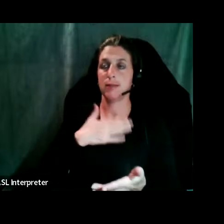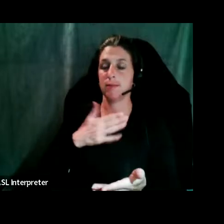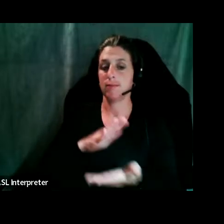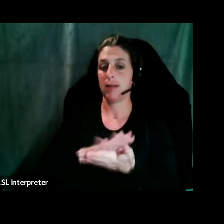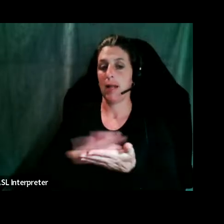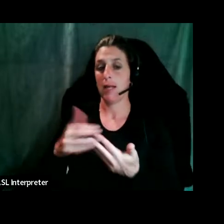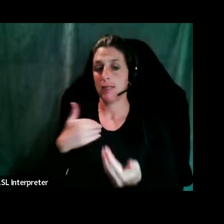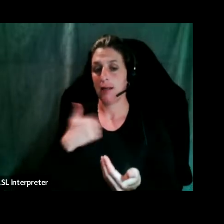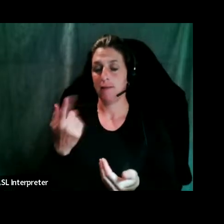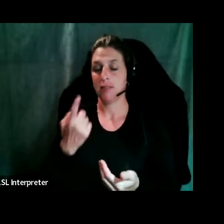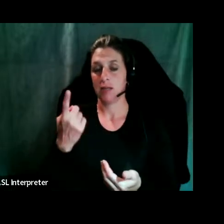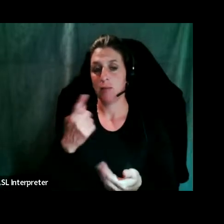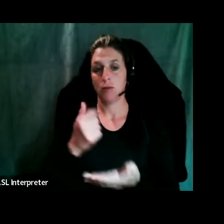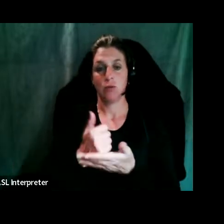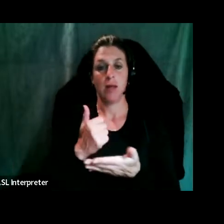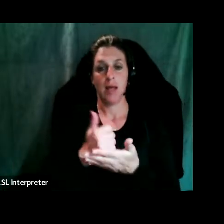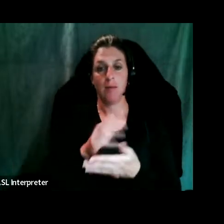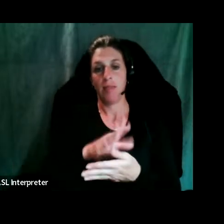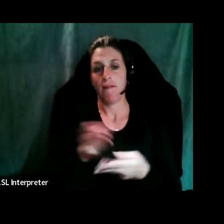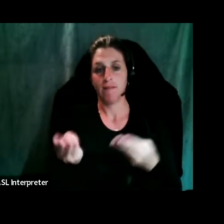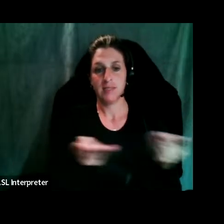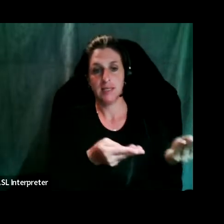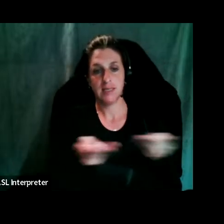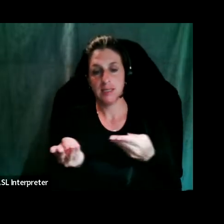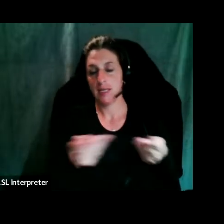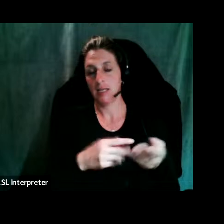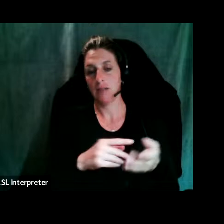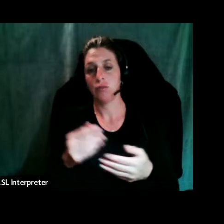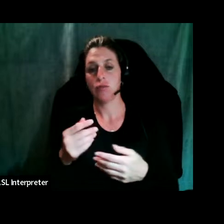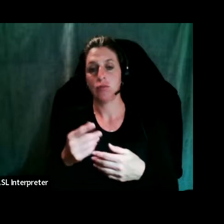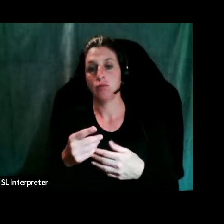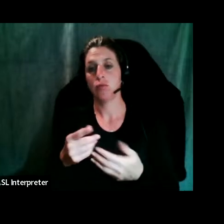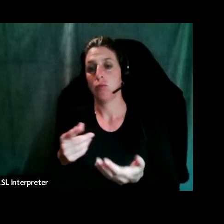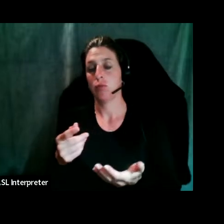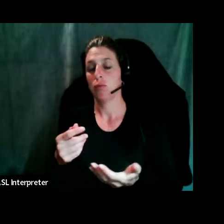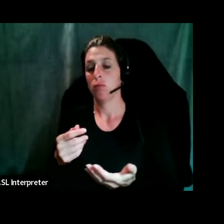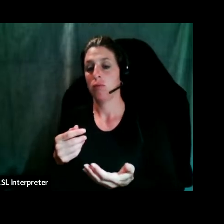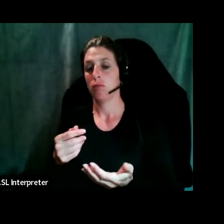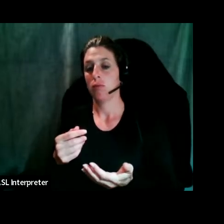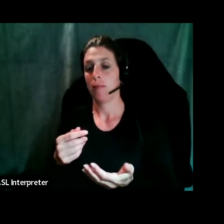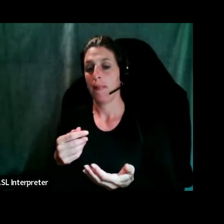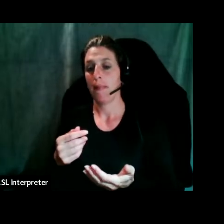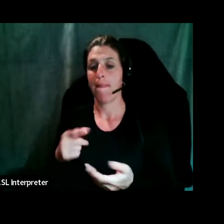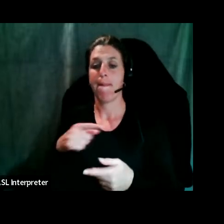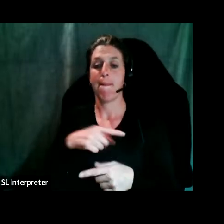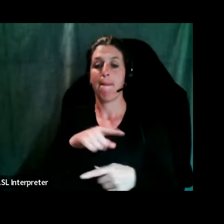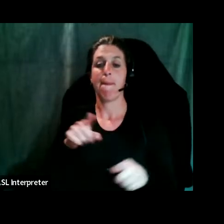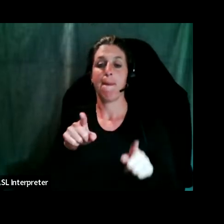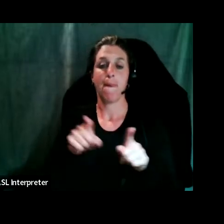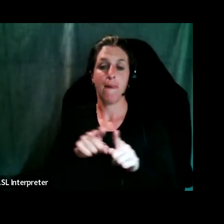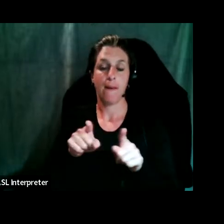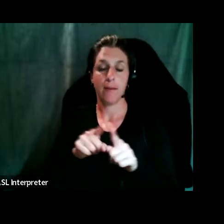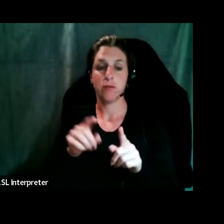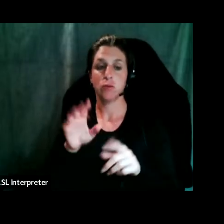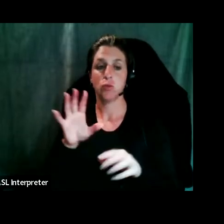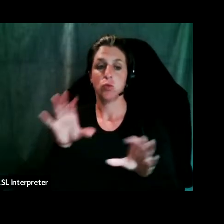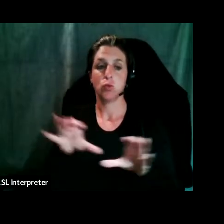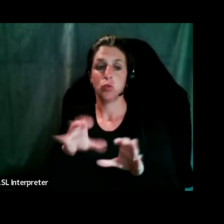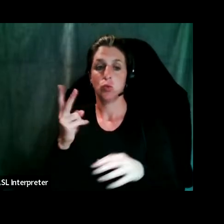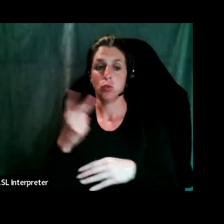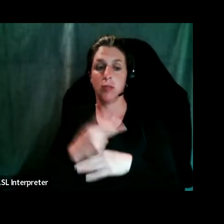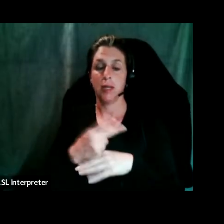help with their facilitation. They're doing a lot of visioning, I know now. They also will do 2 days with